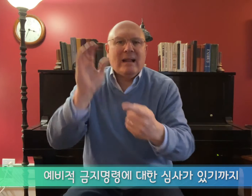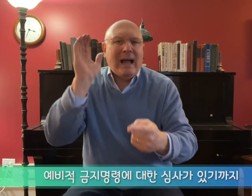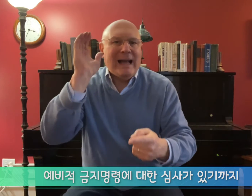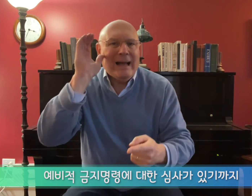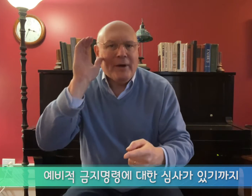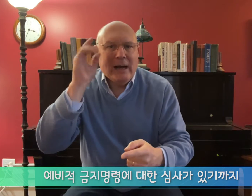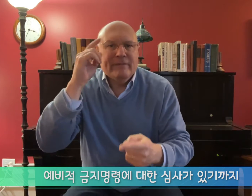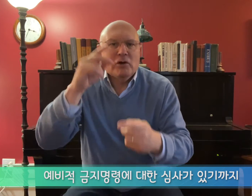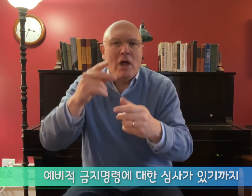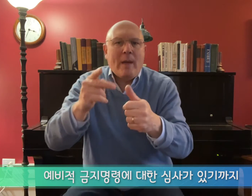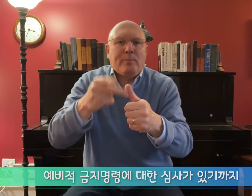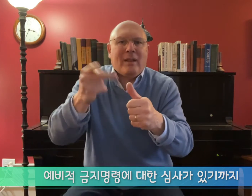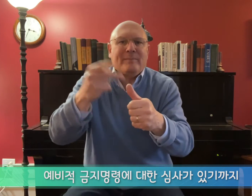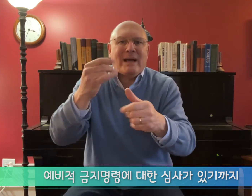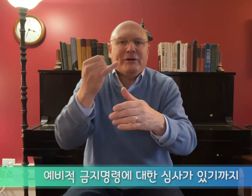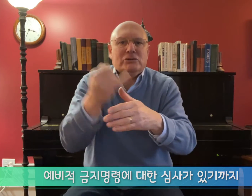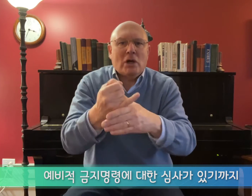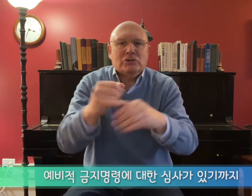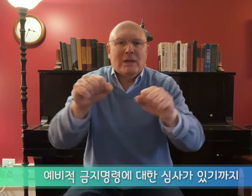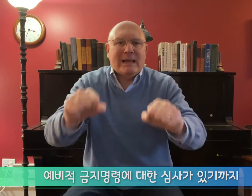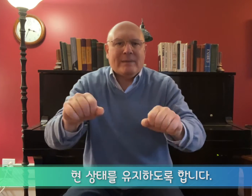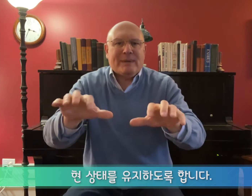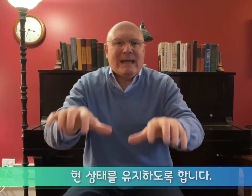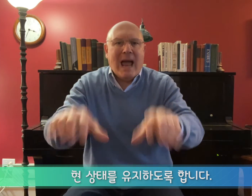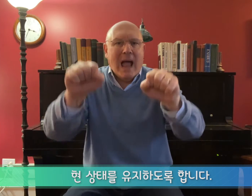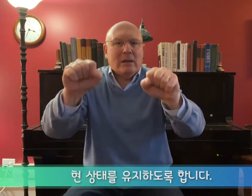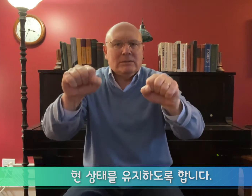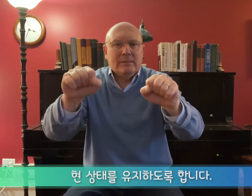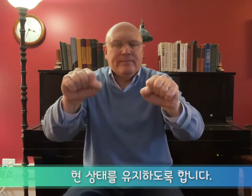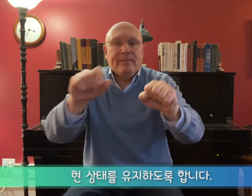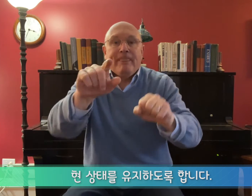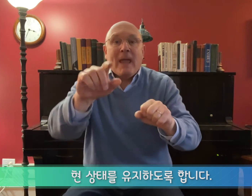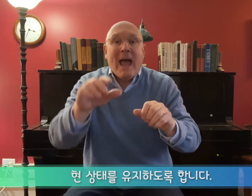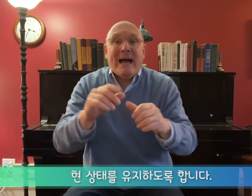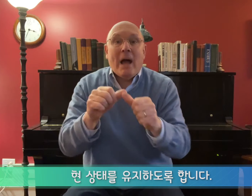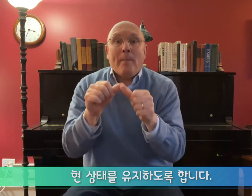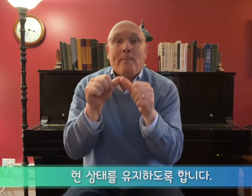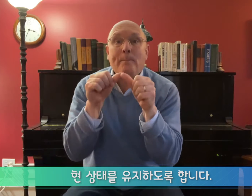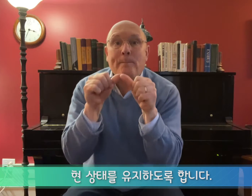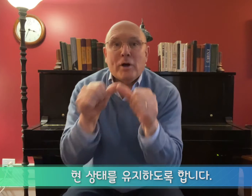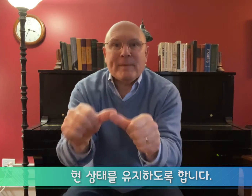quo until a hearing for a preliminary injunction can be held.